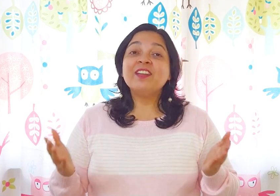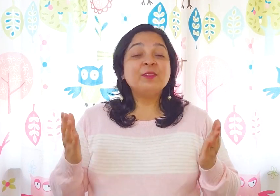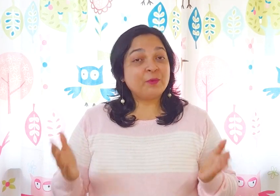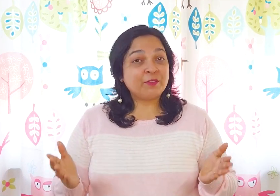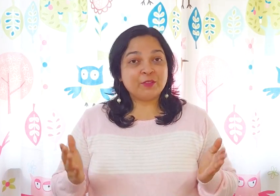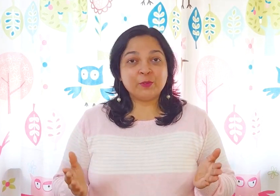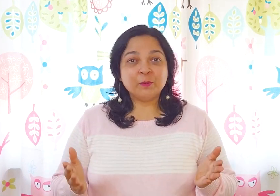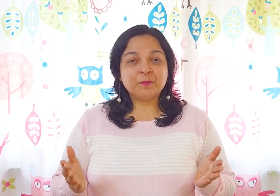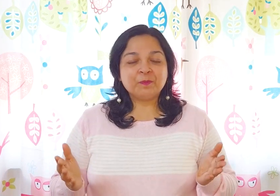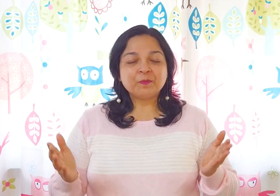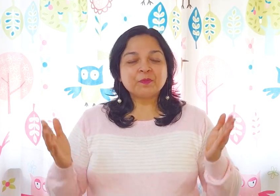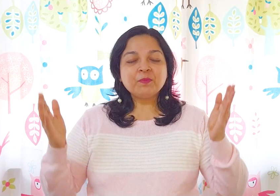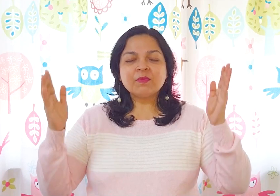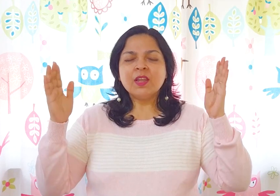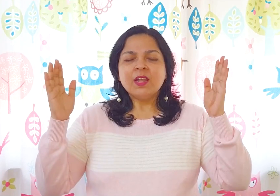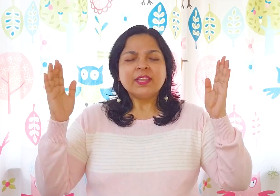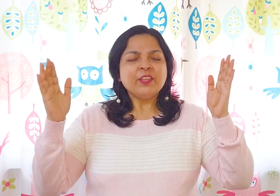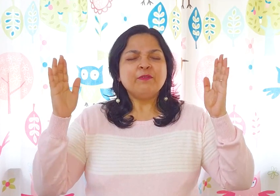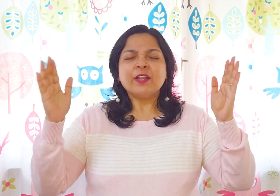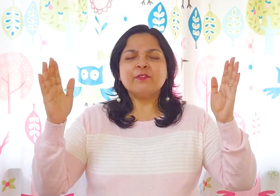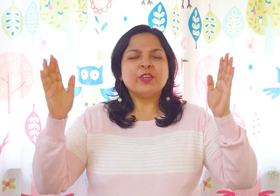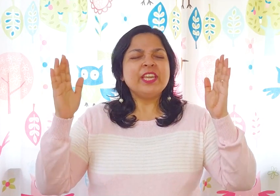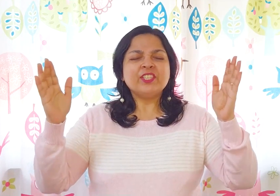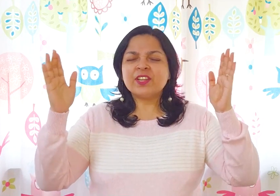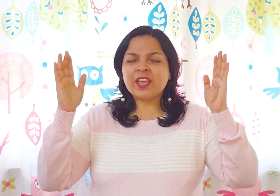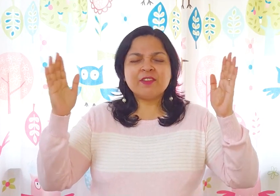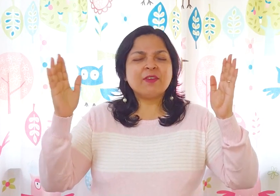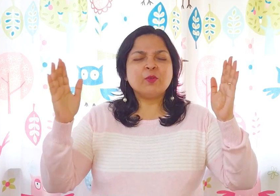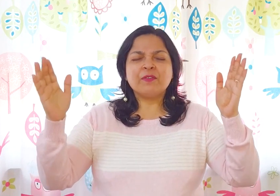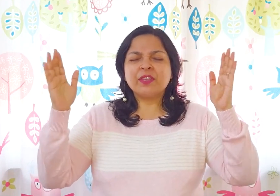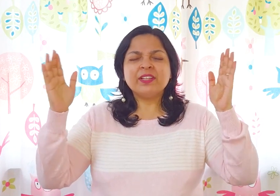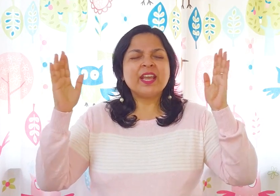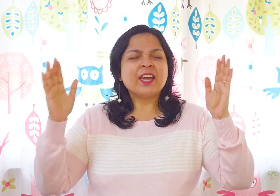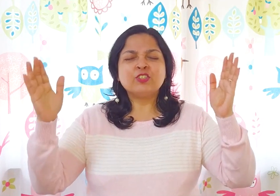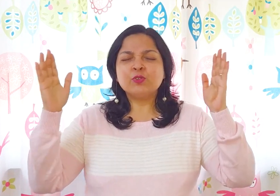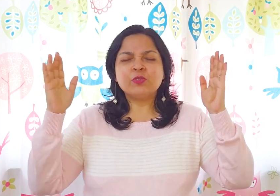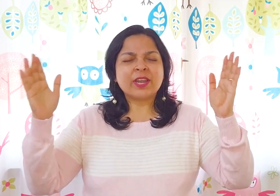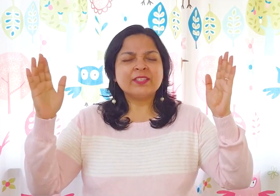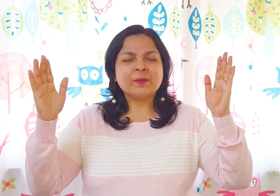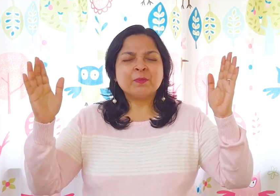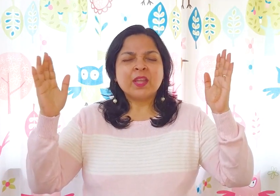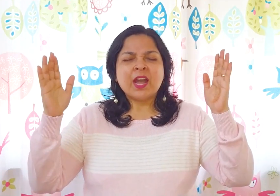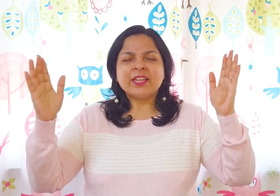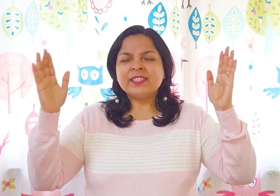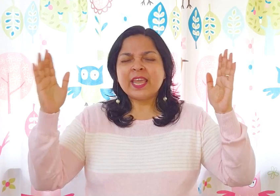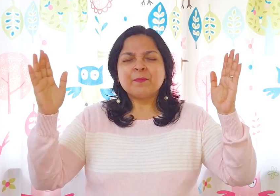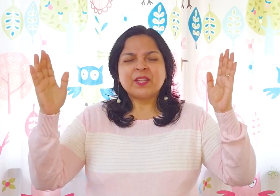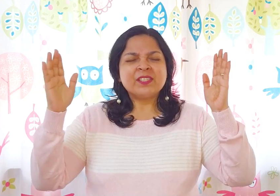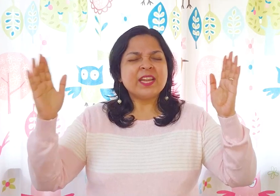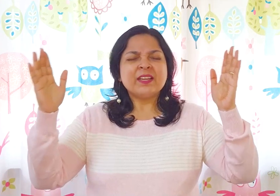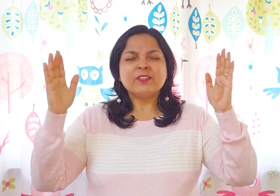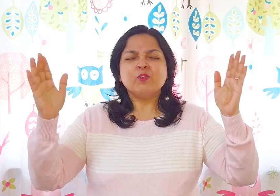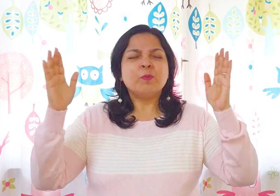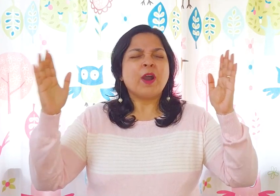where I will pray for you. Thank you, Father, for each and everyone who have given their hearts to Christ. I say